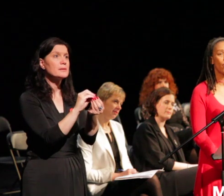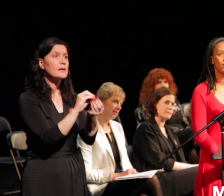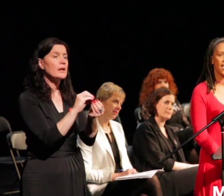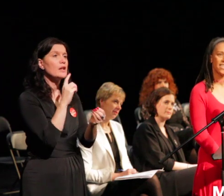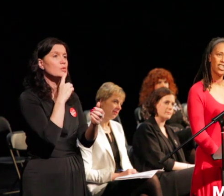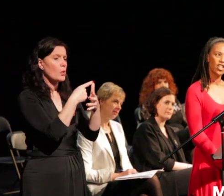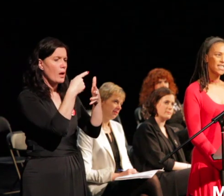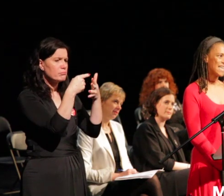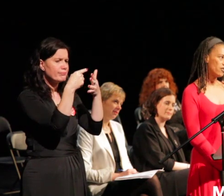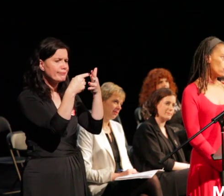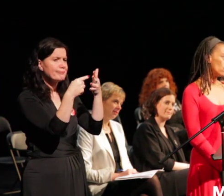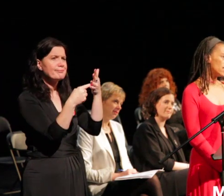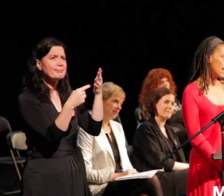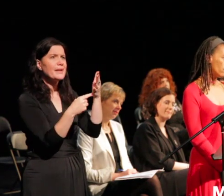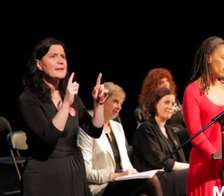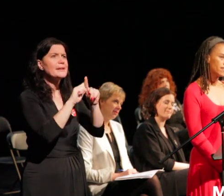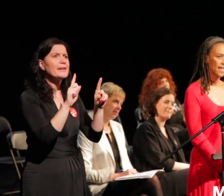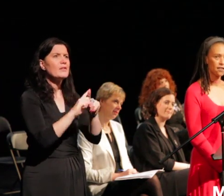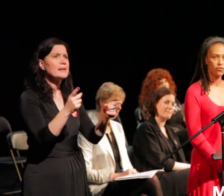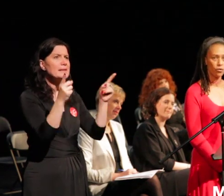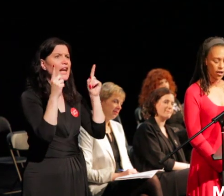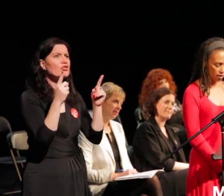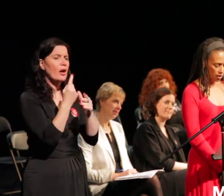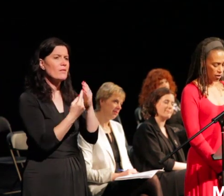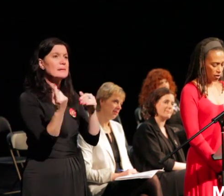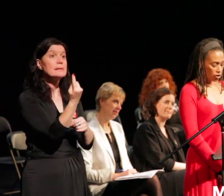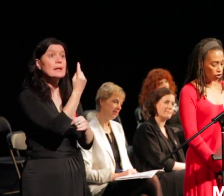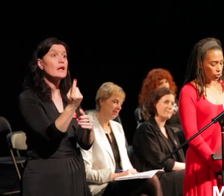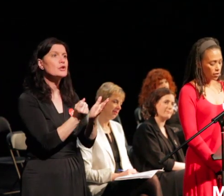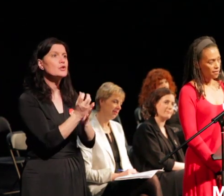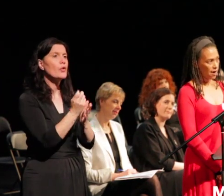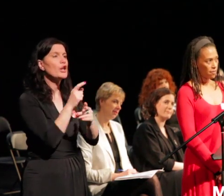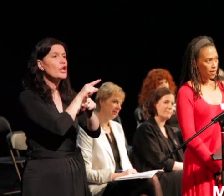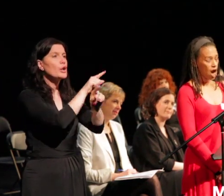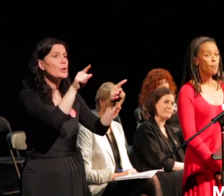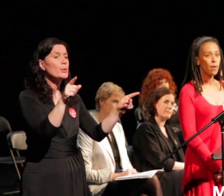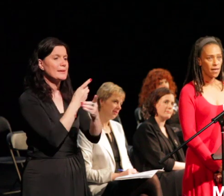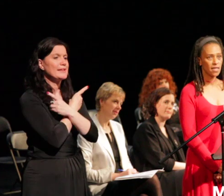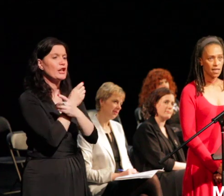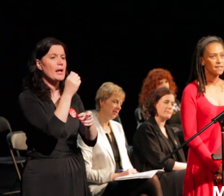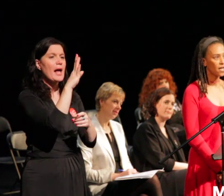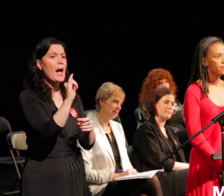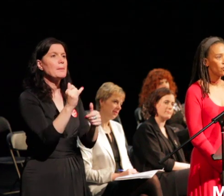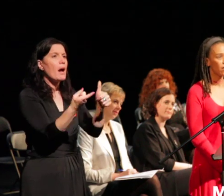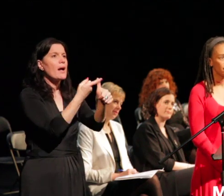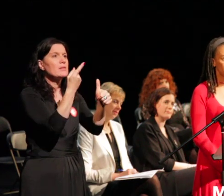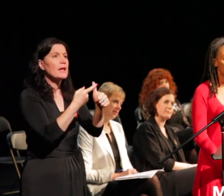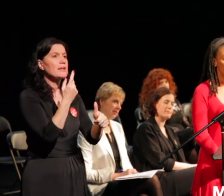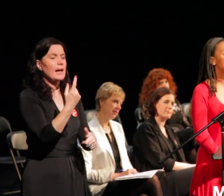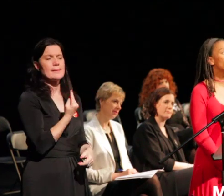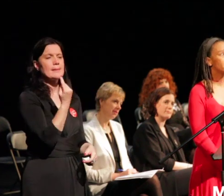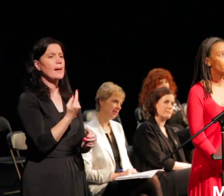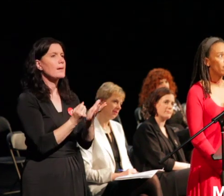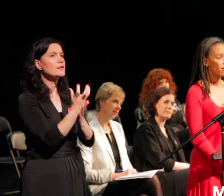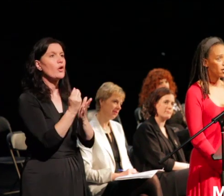Chimamanda Ngozi Adichie's TED Talk, The Danger of a Single Story, you, dear Abby, are propagating a single story.